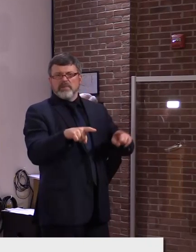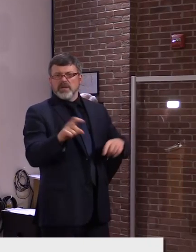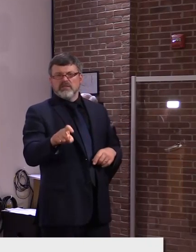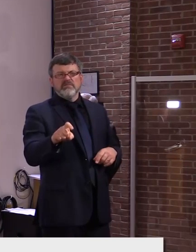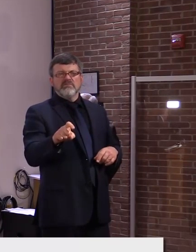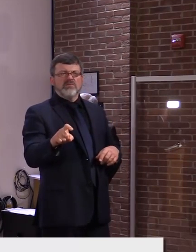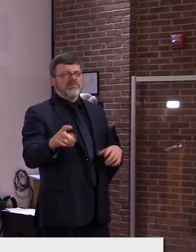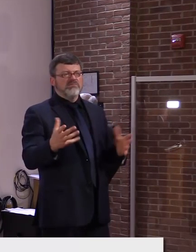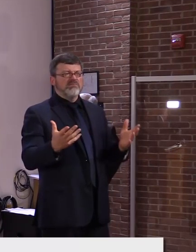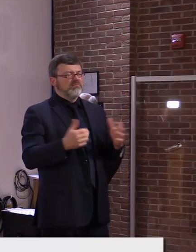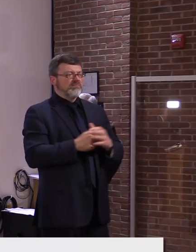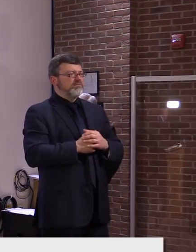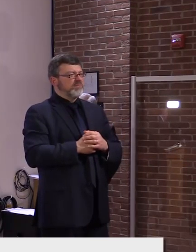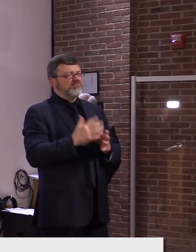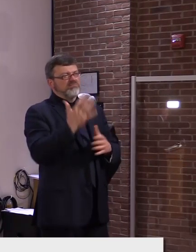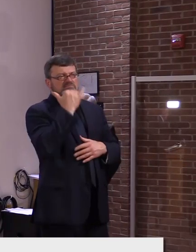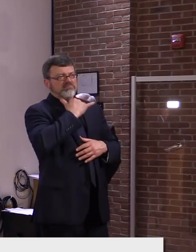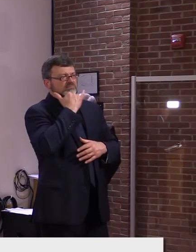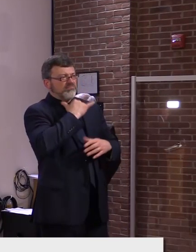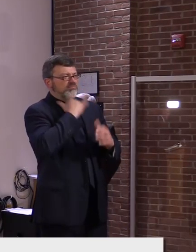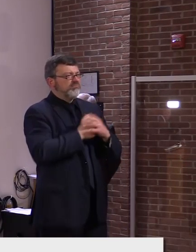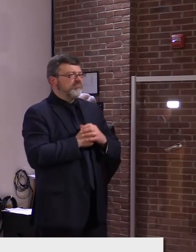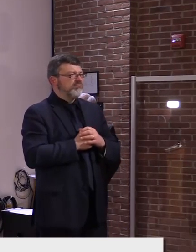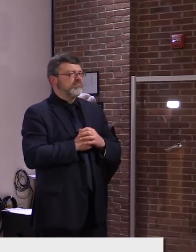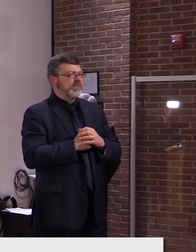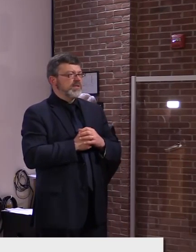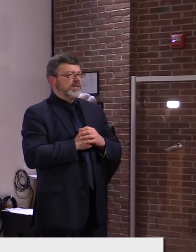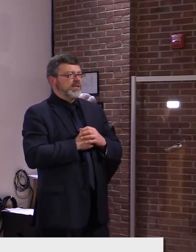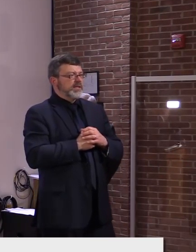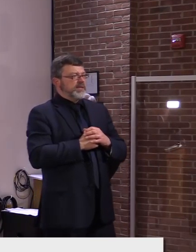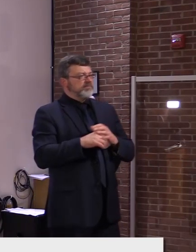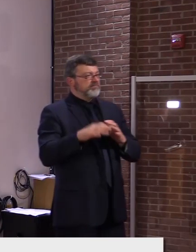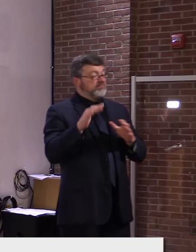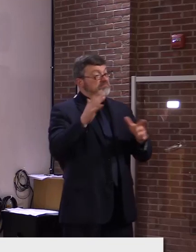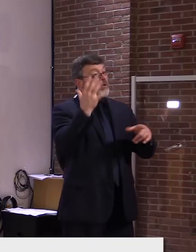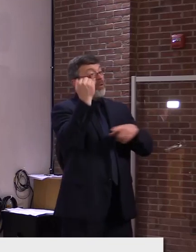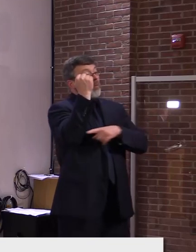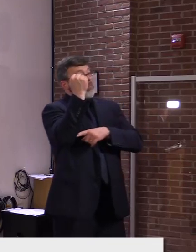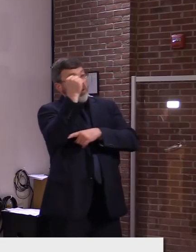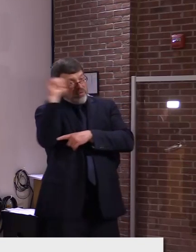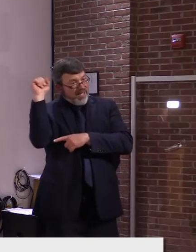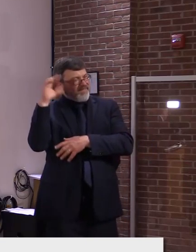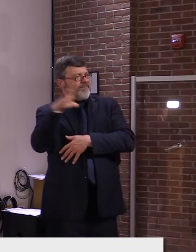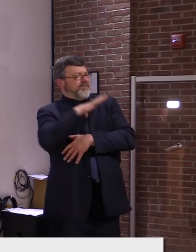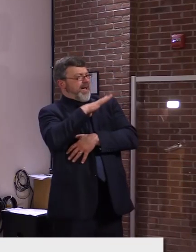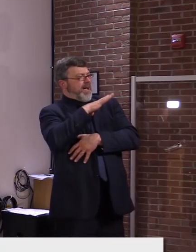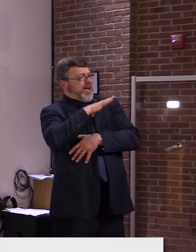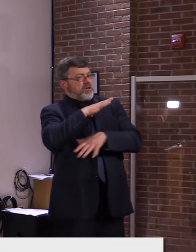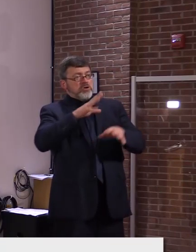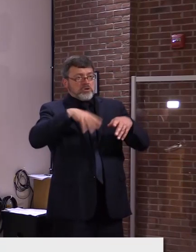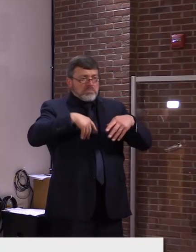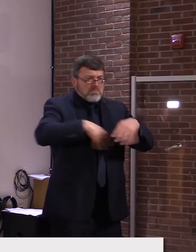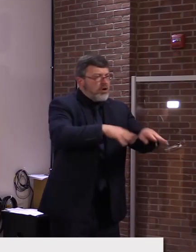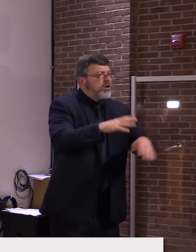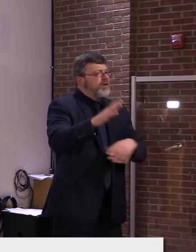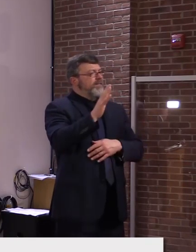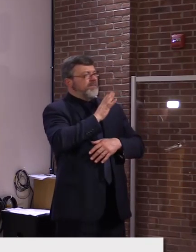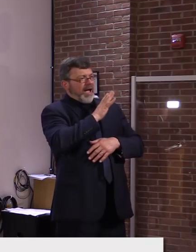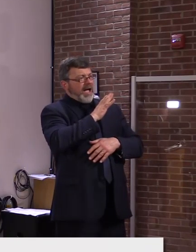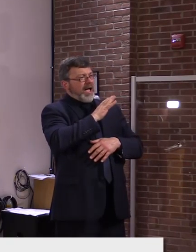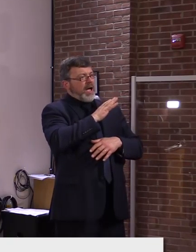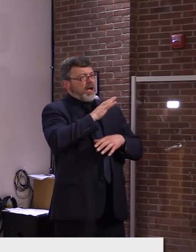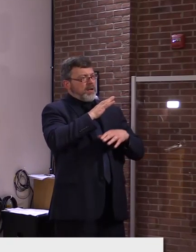disagreement is fine. And civil protests is fine, but it should not devolve